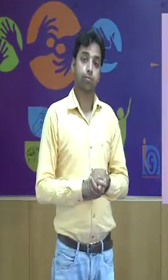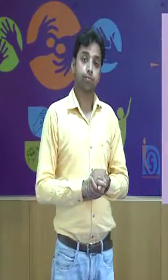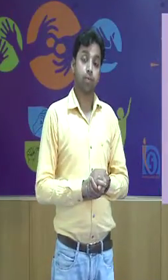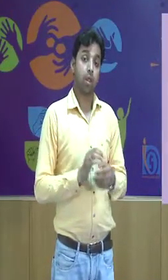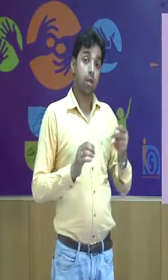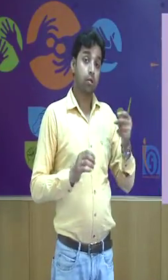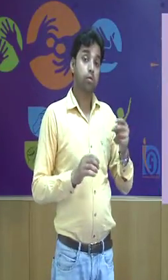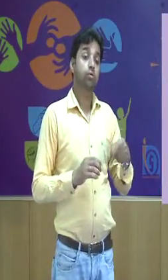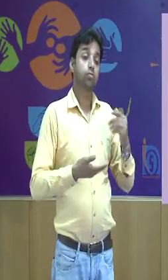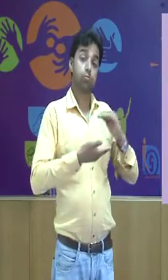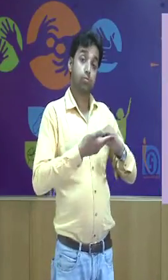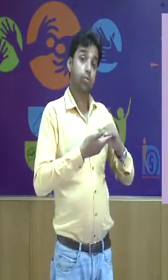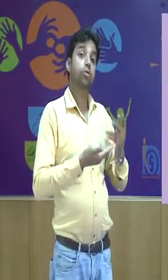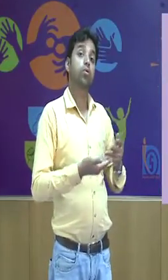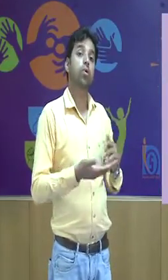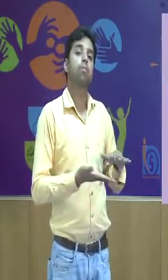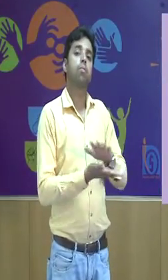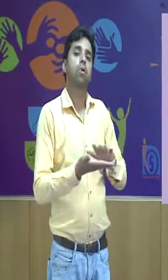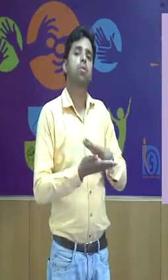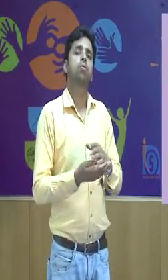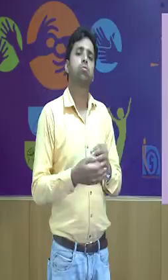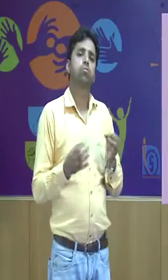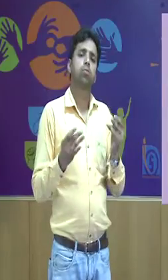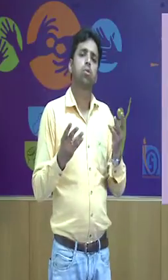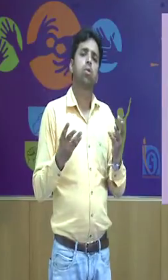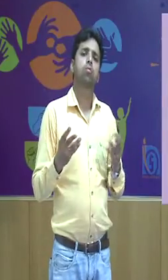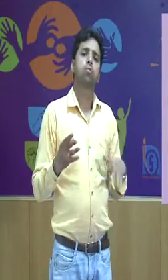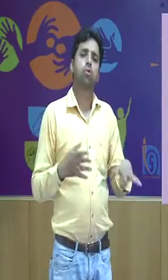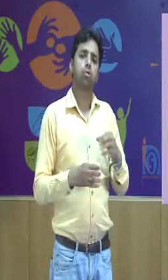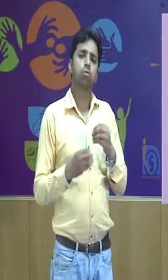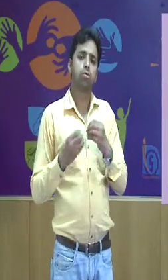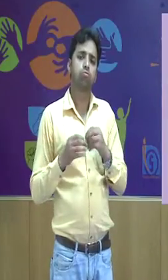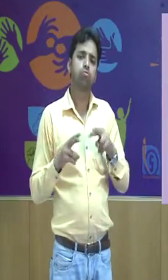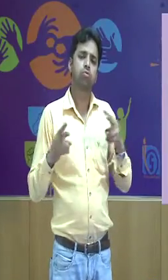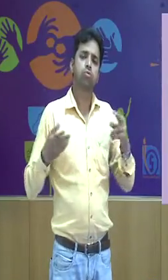The second kind of marriage is based on the number of spouses.